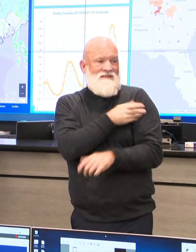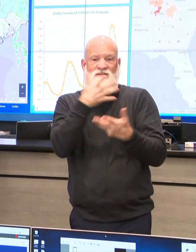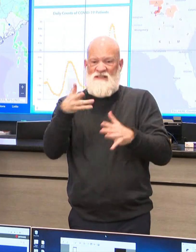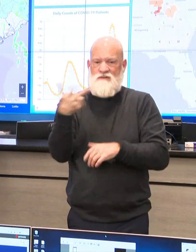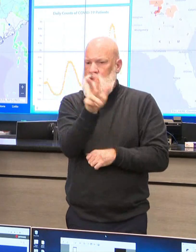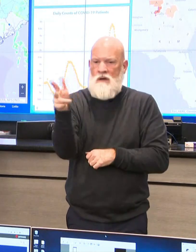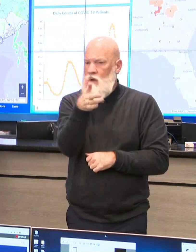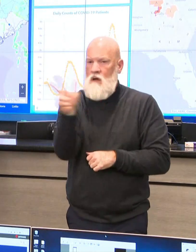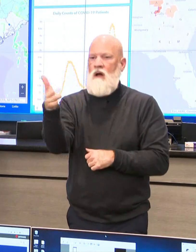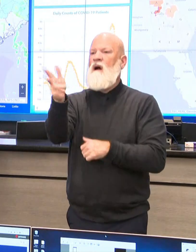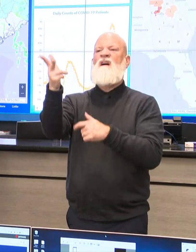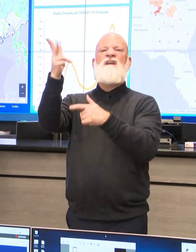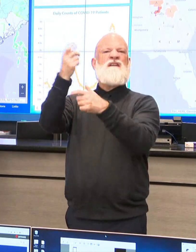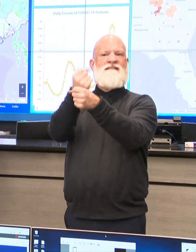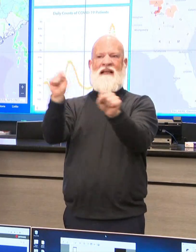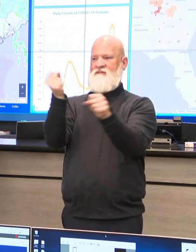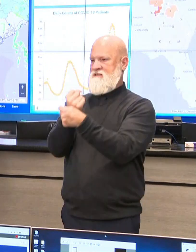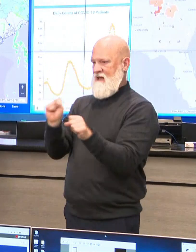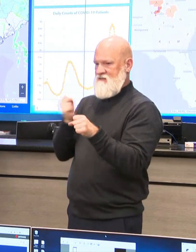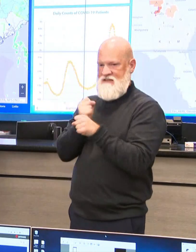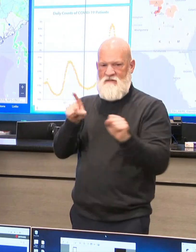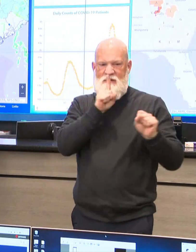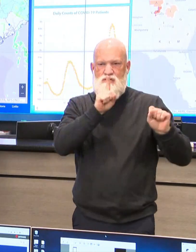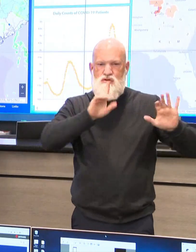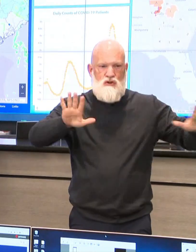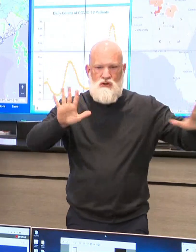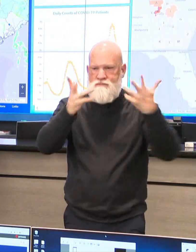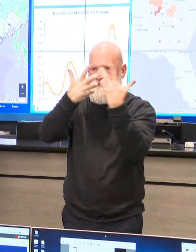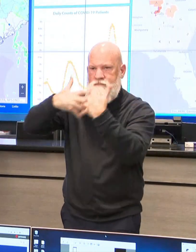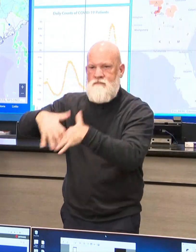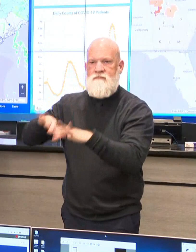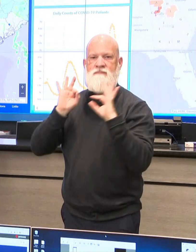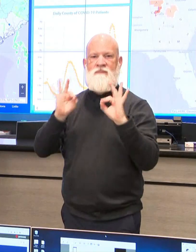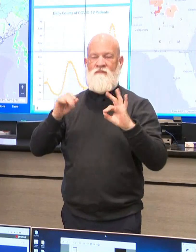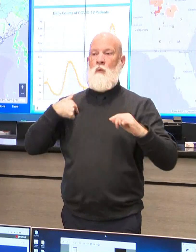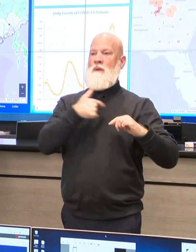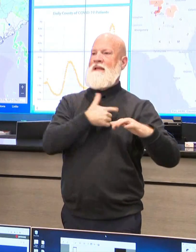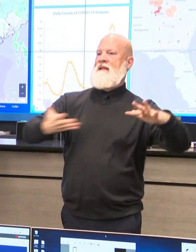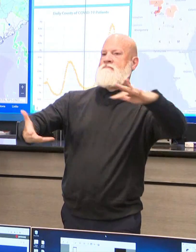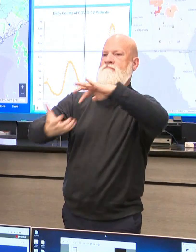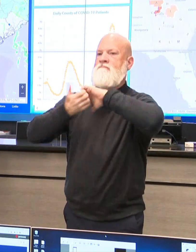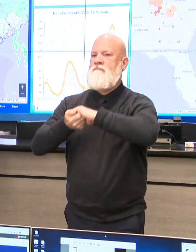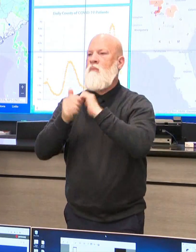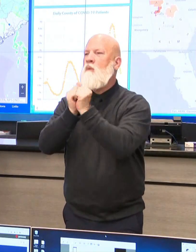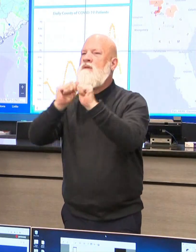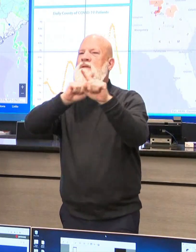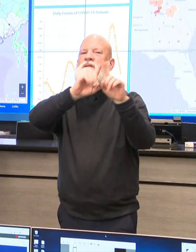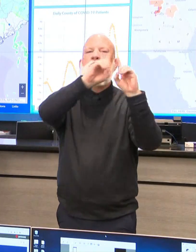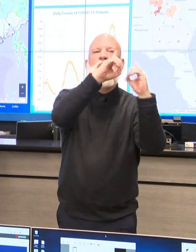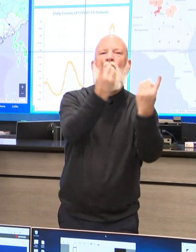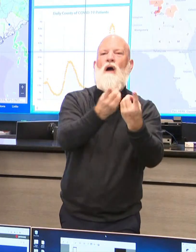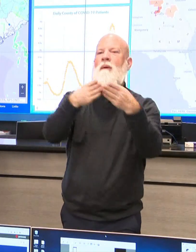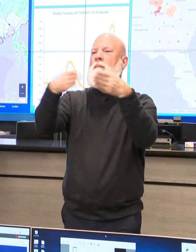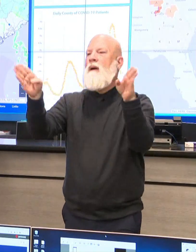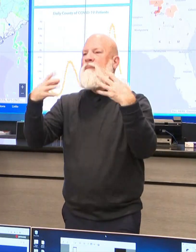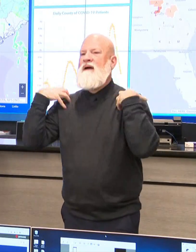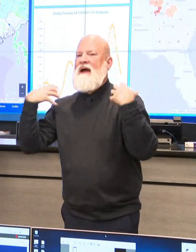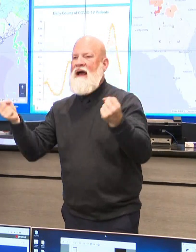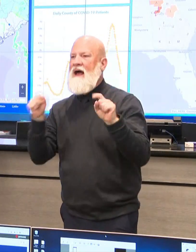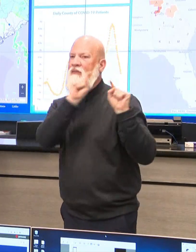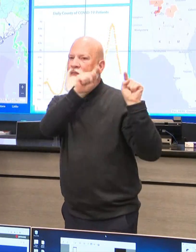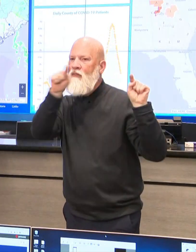mass vaccination site, we have to have our public health with us, making sure that we're meeting all our protocols and things like that, keeping everyone